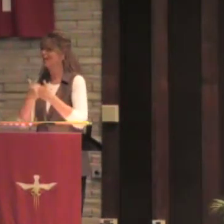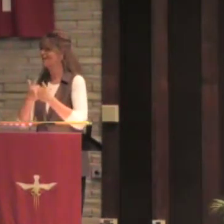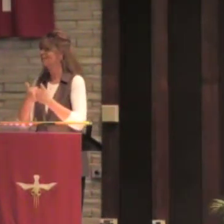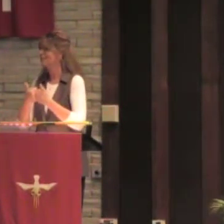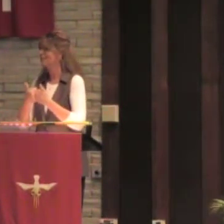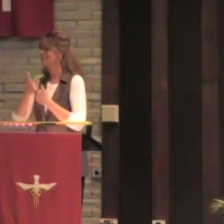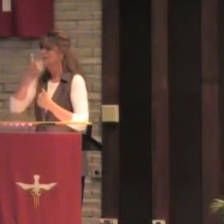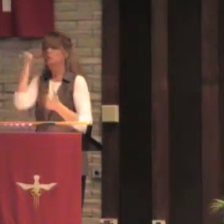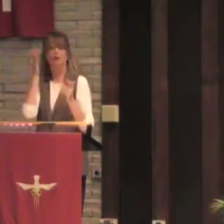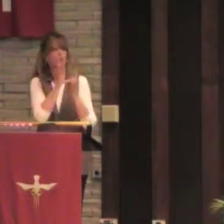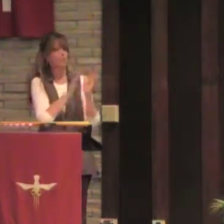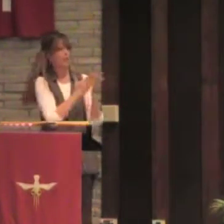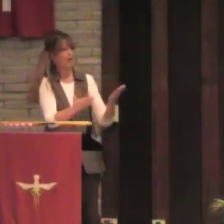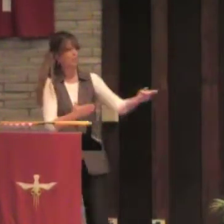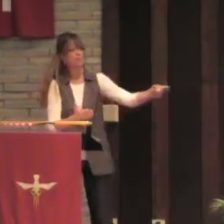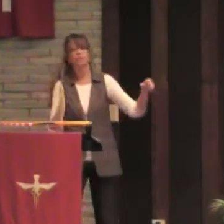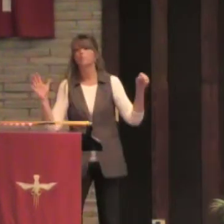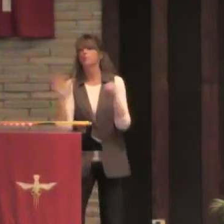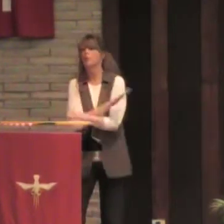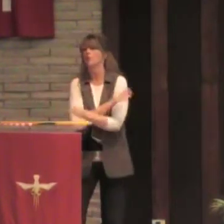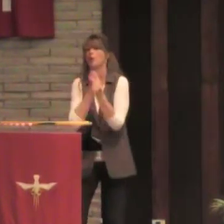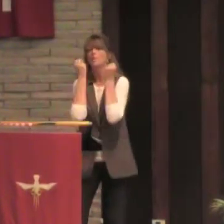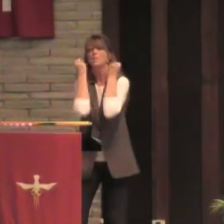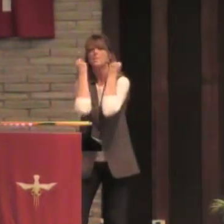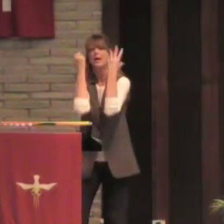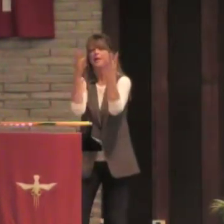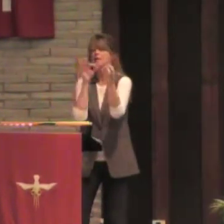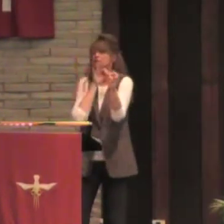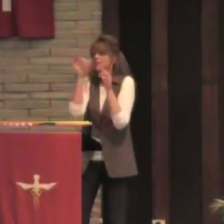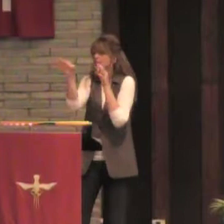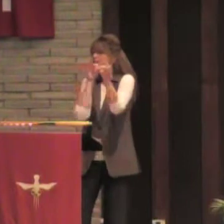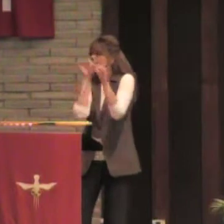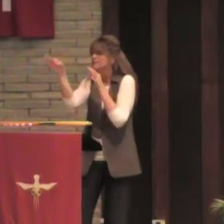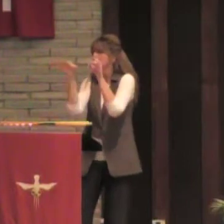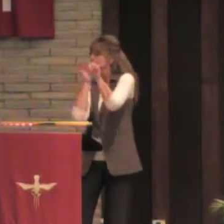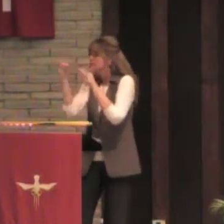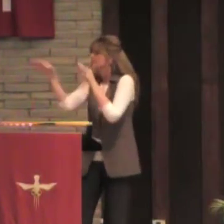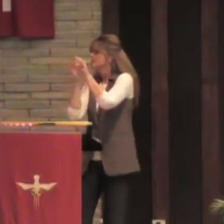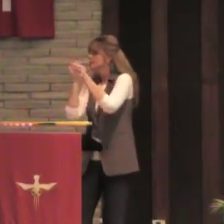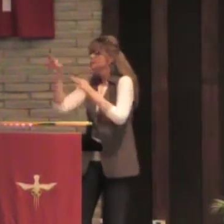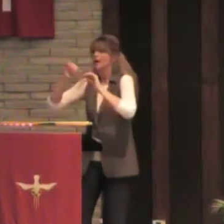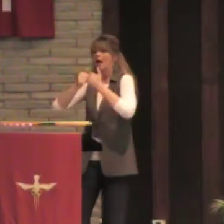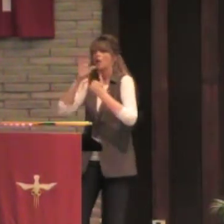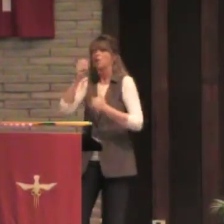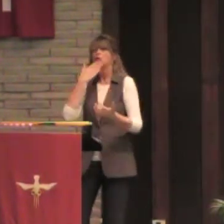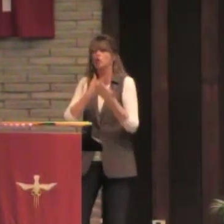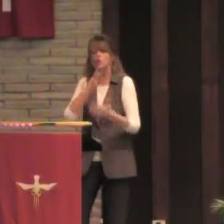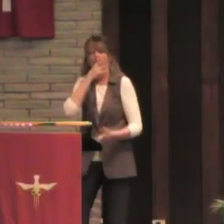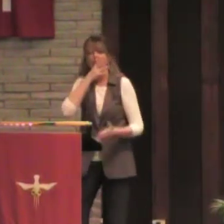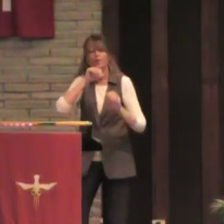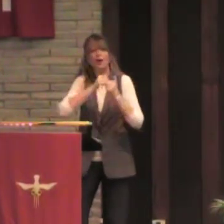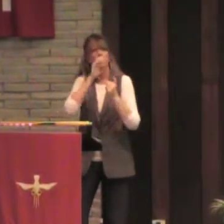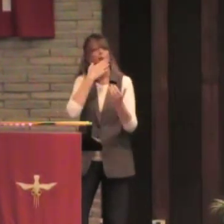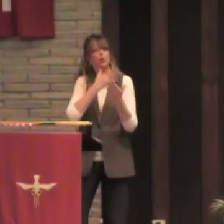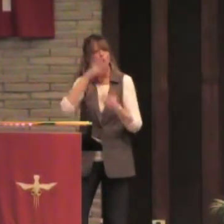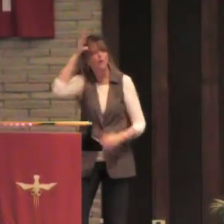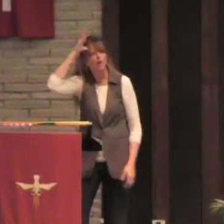think it would be a horrible hardship and a complete challenge. The Bible has so many stories and